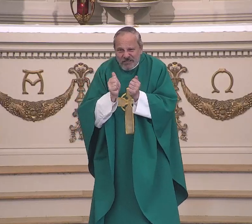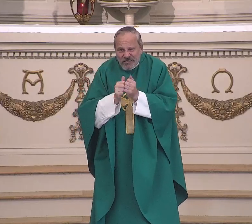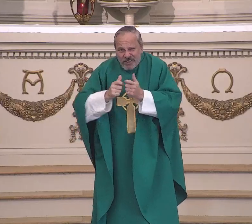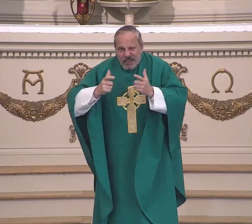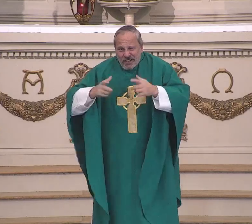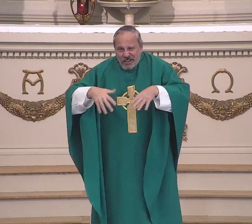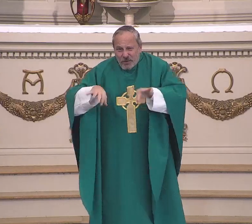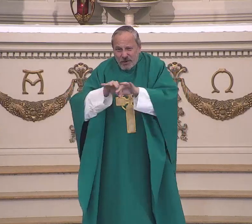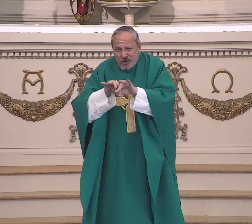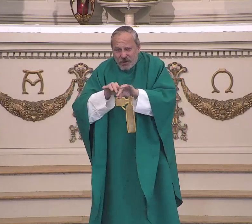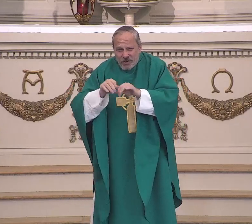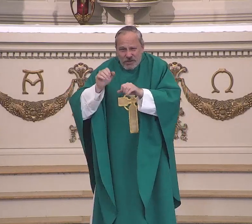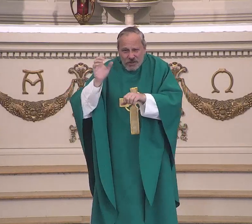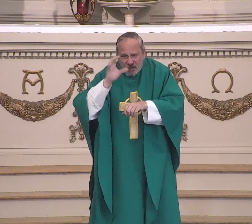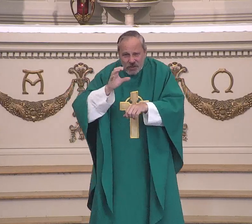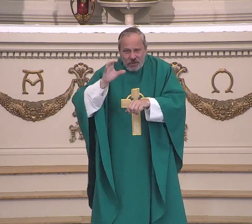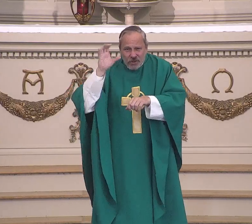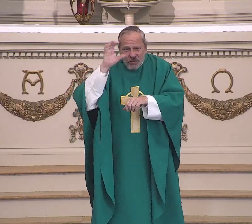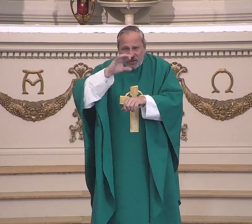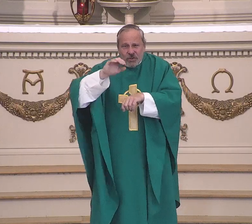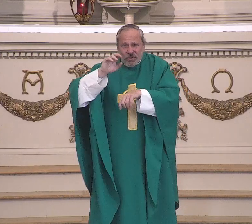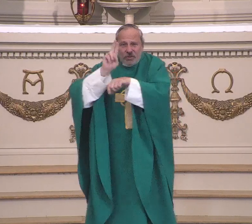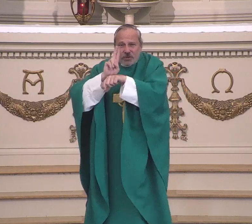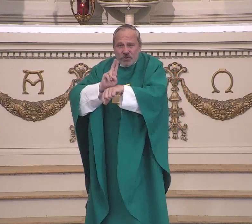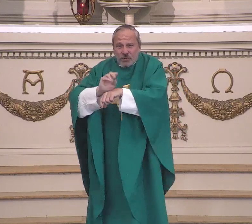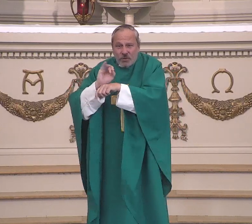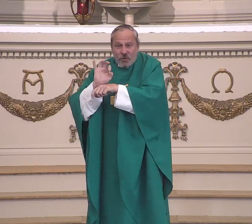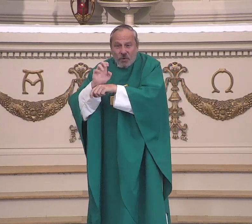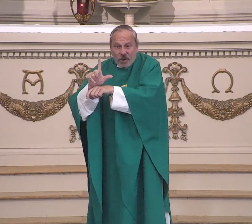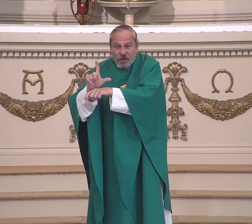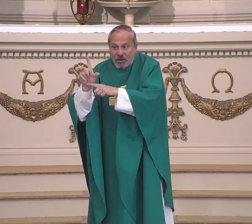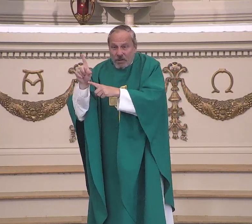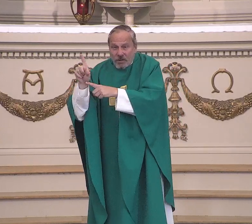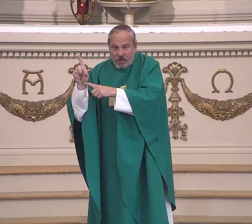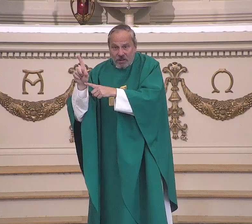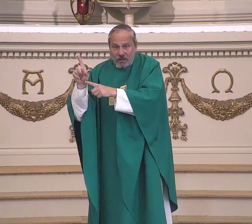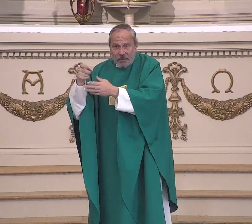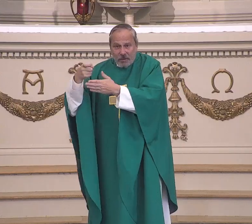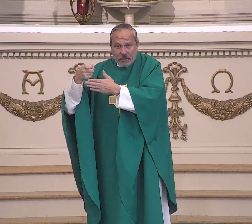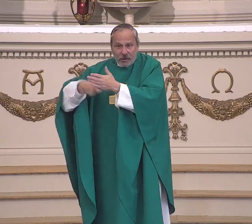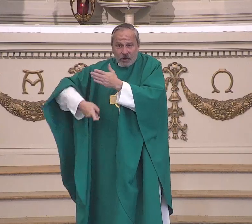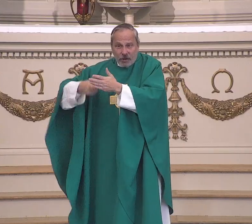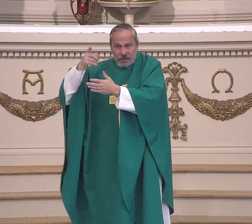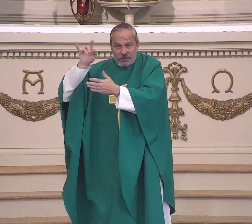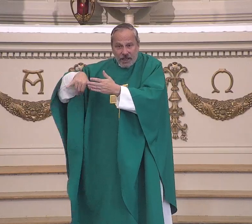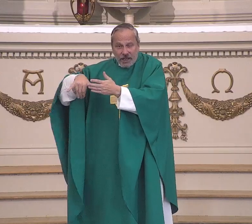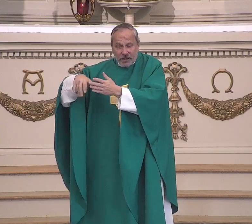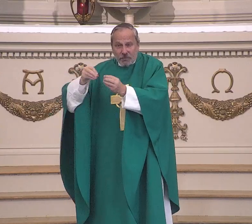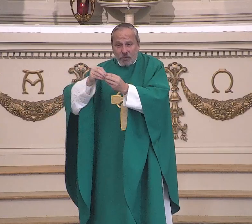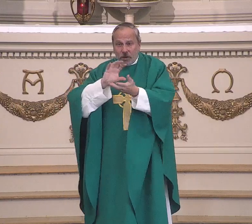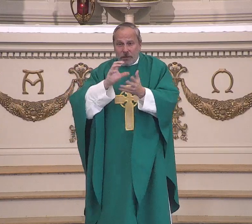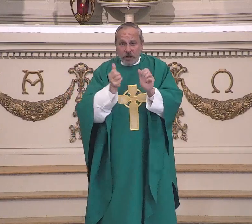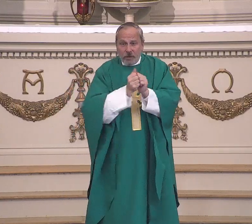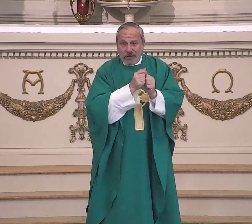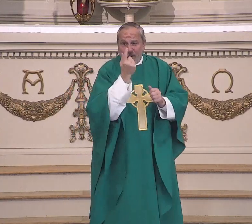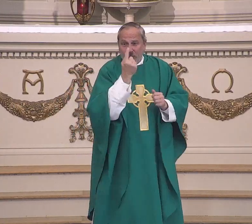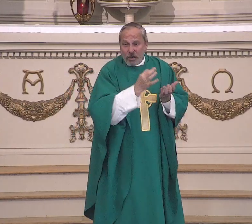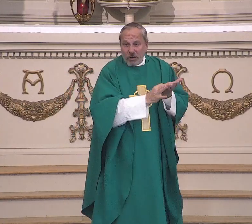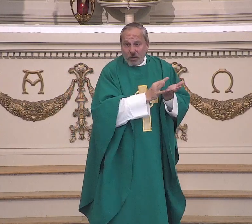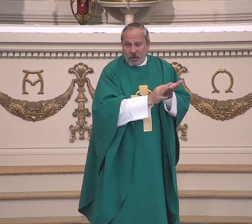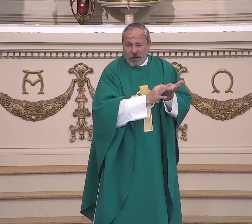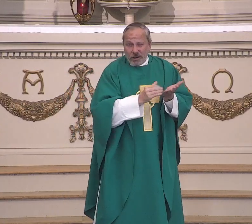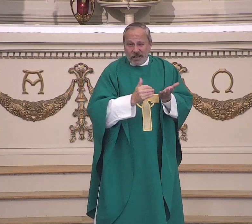And the story of the woman with the coins is also a bit odd. She is searching for her one